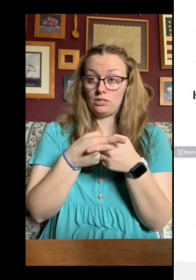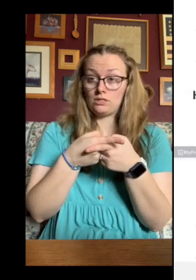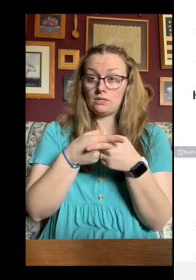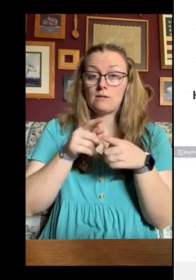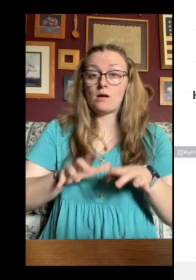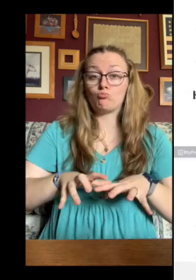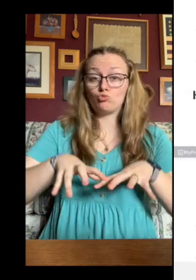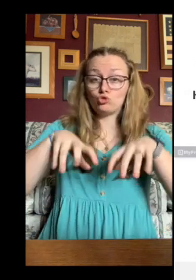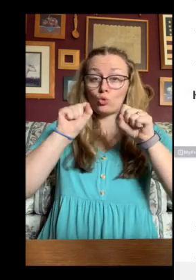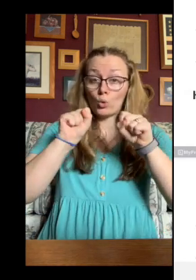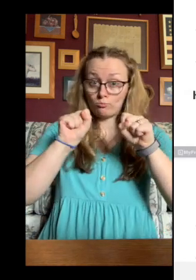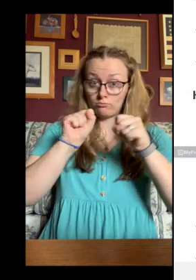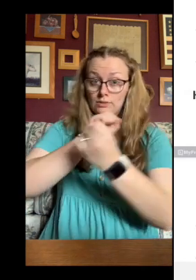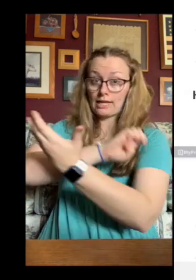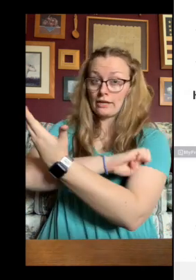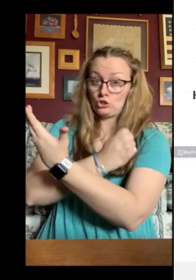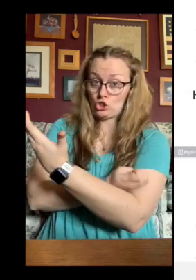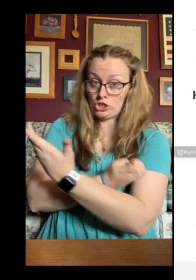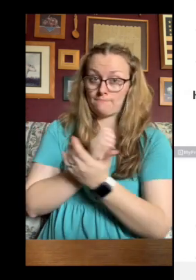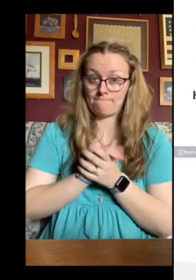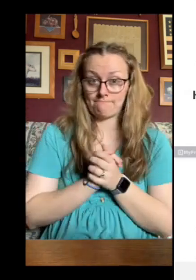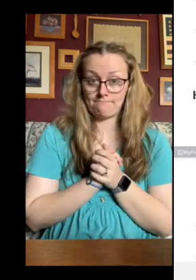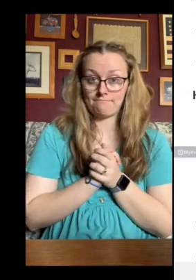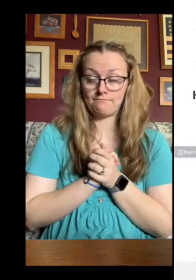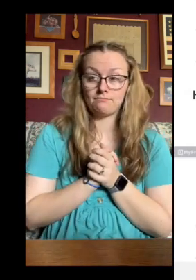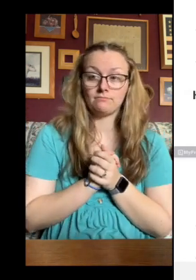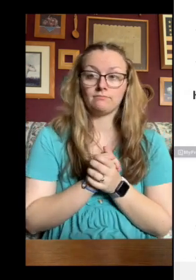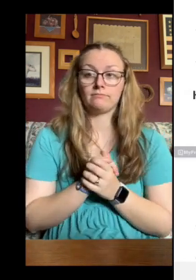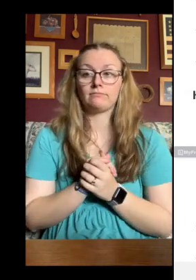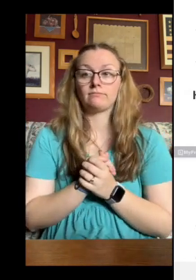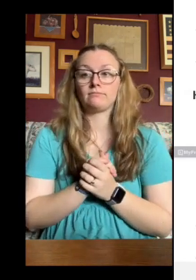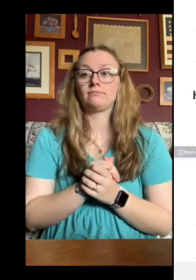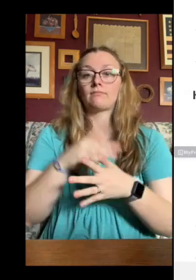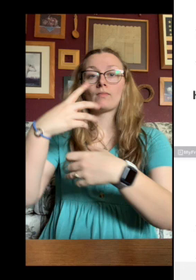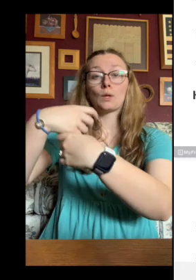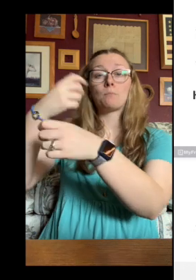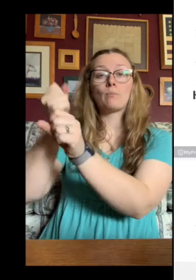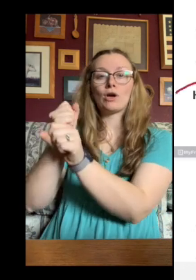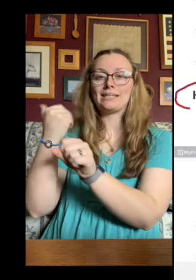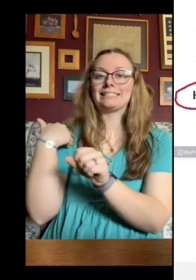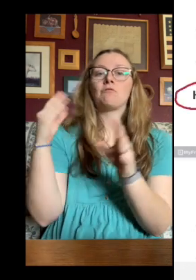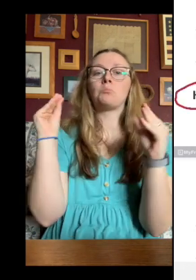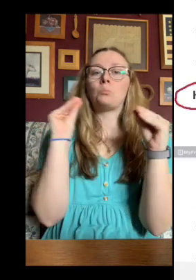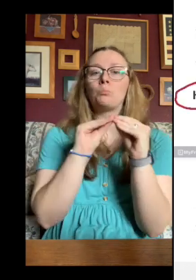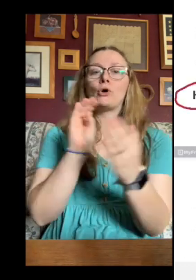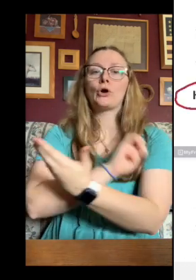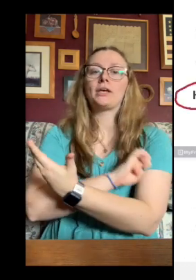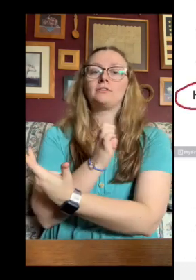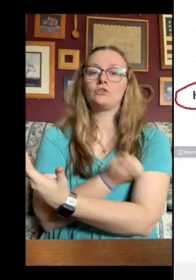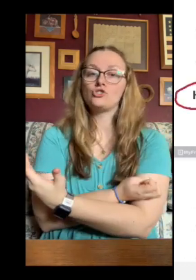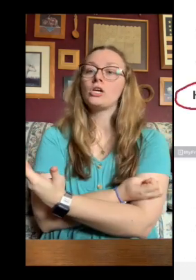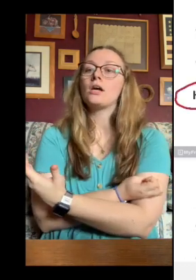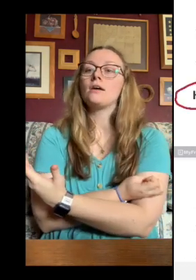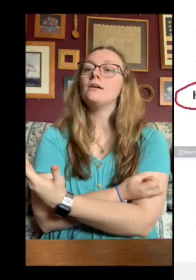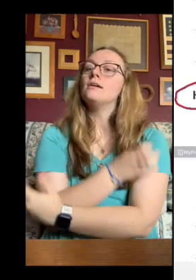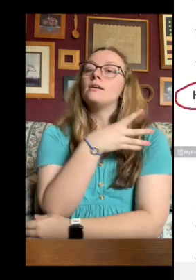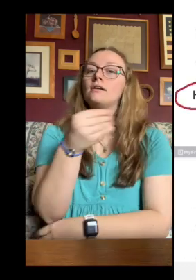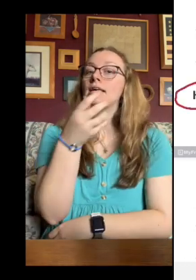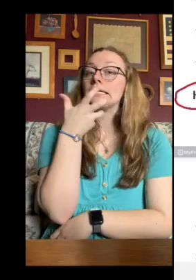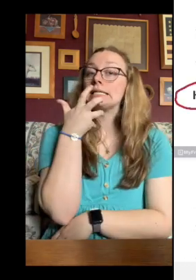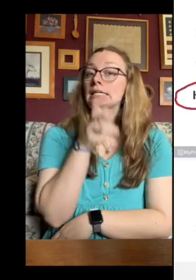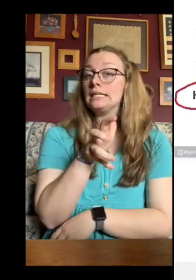absorbs energy. The products have more energy, and heat is a